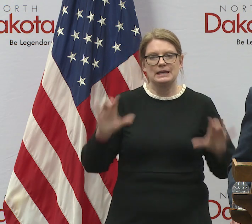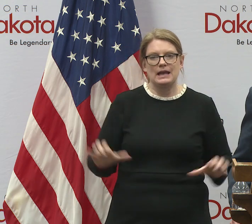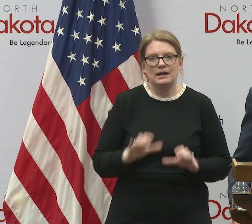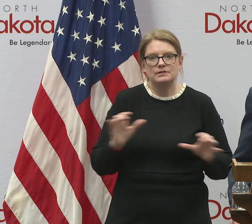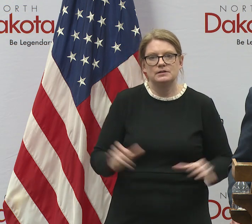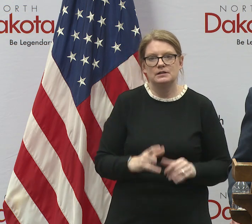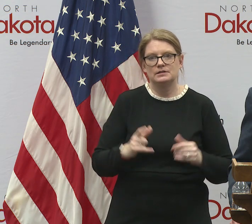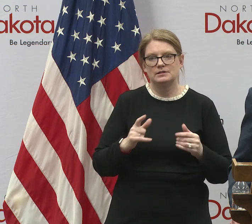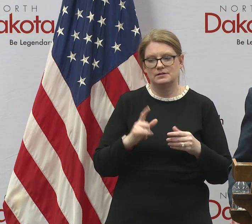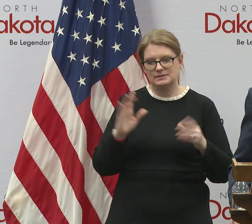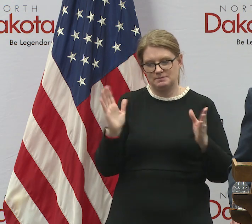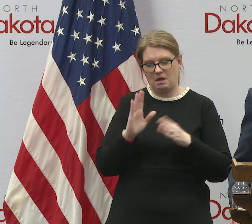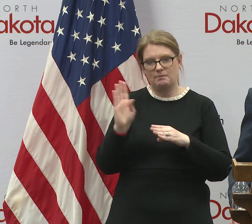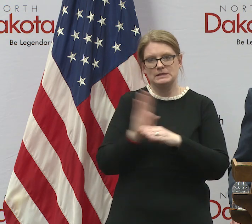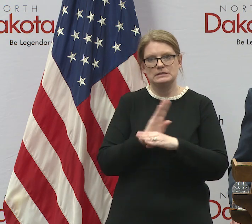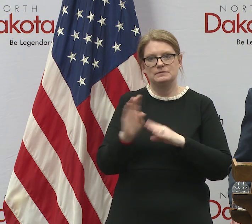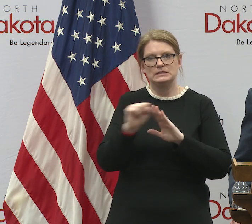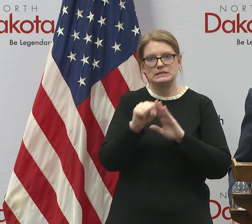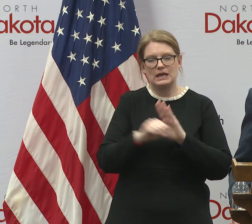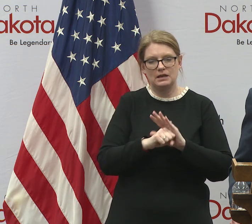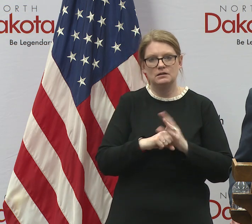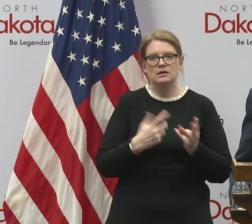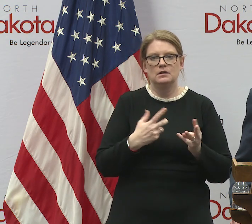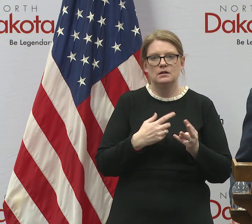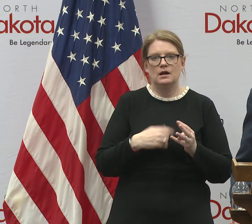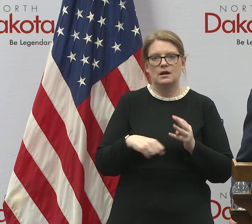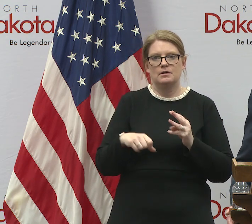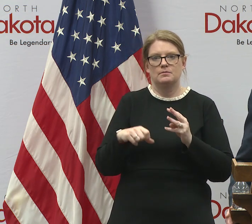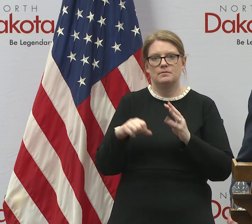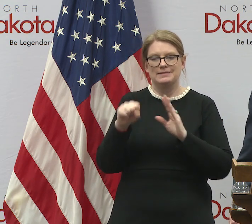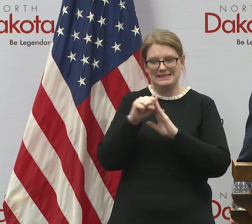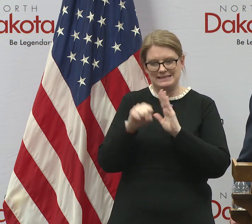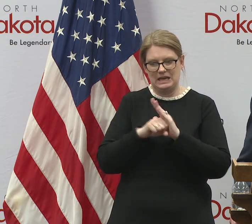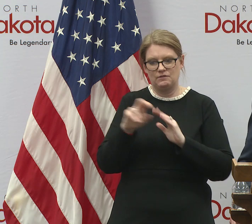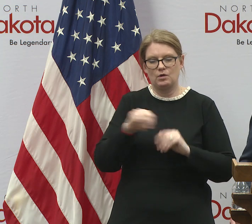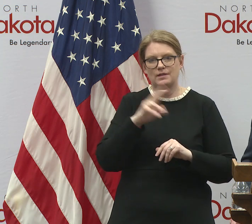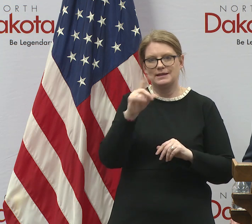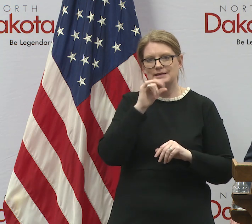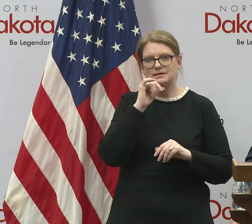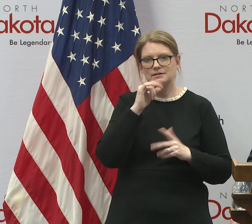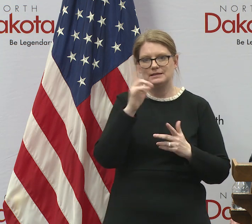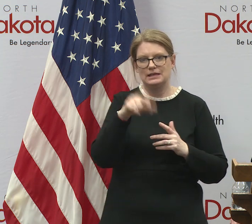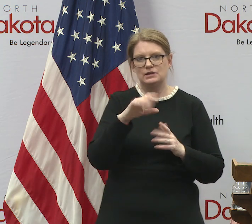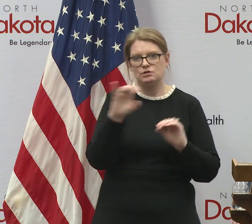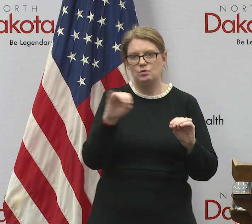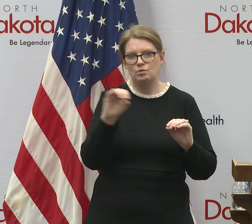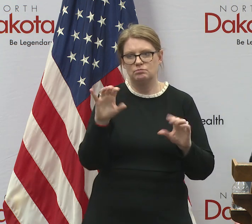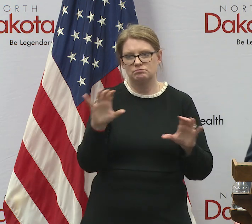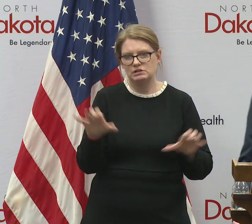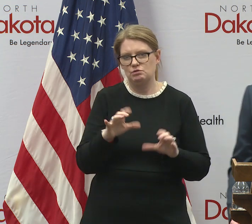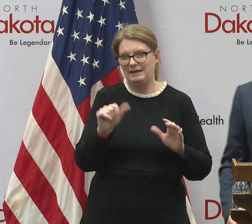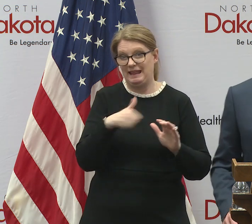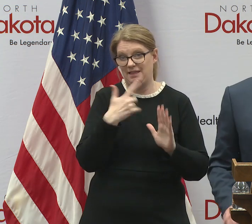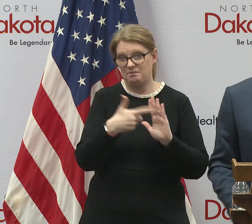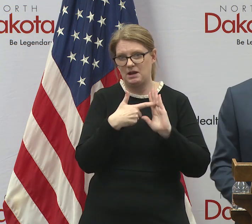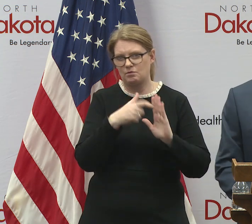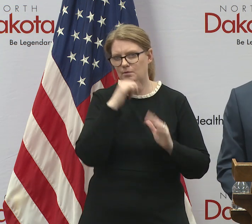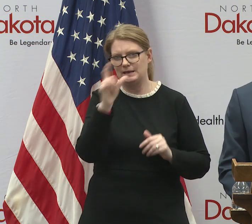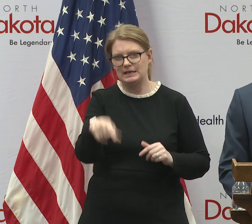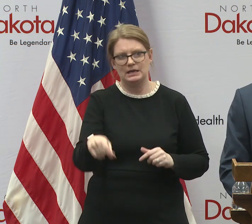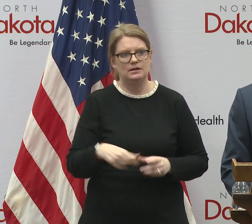small businesses in our state, we didn't feel that the state of North Dakota needed to do anything mandatory at this point.